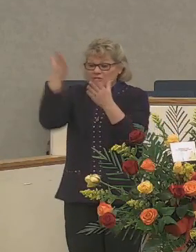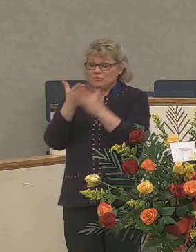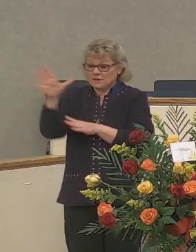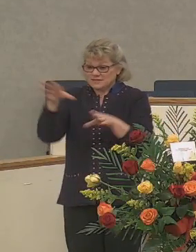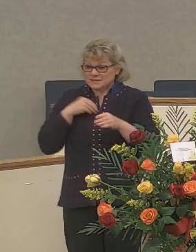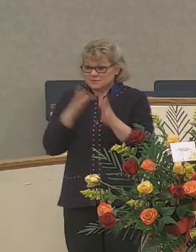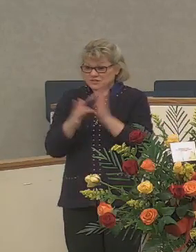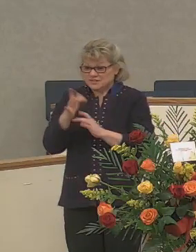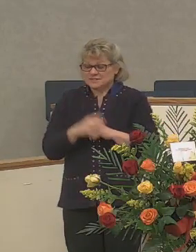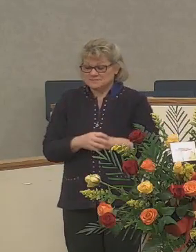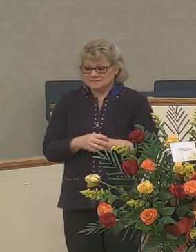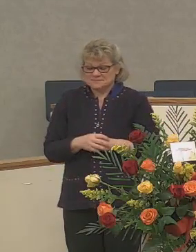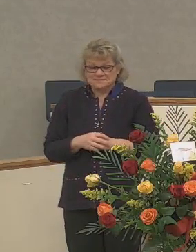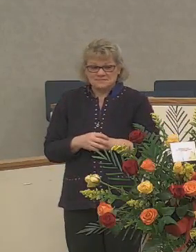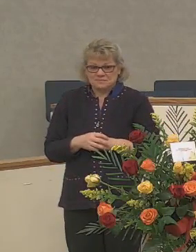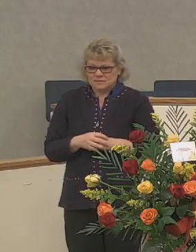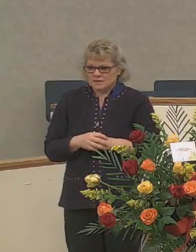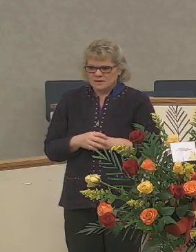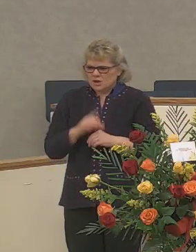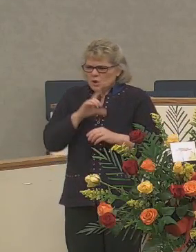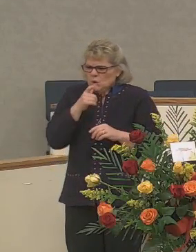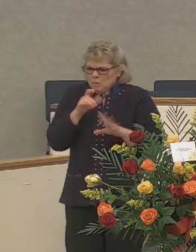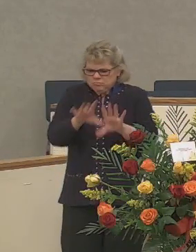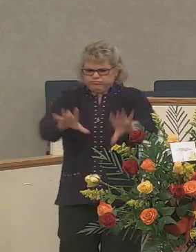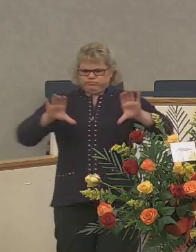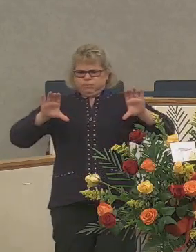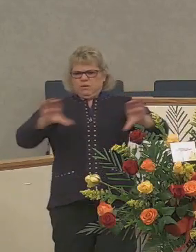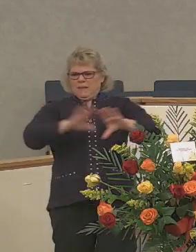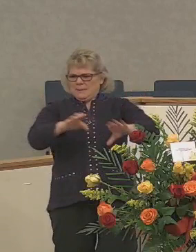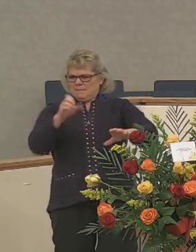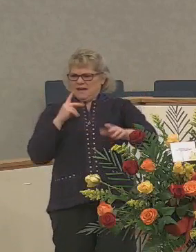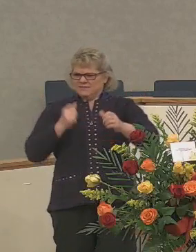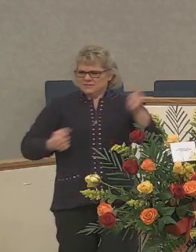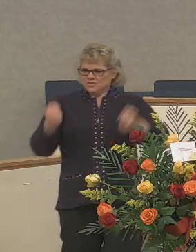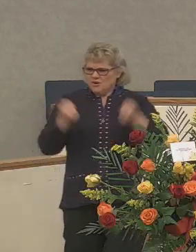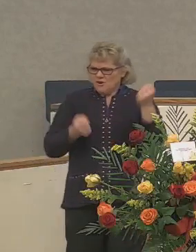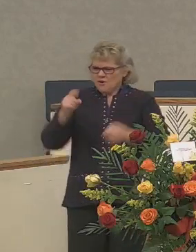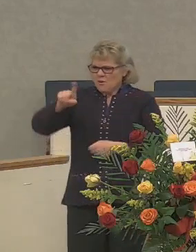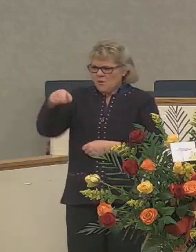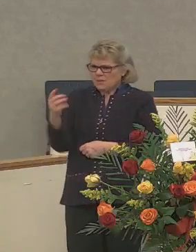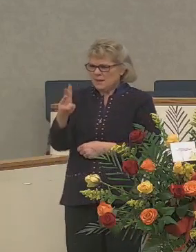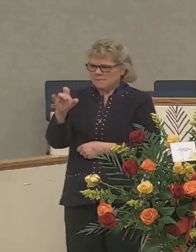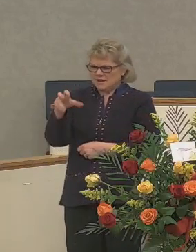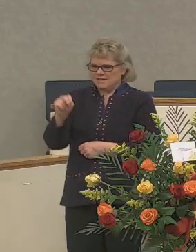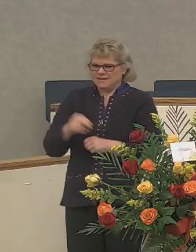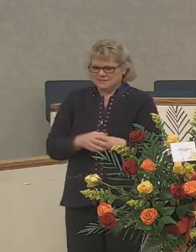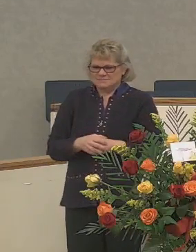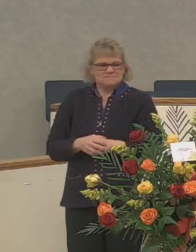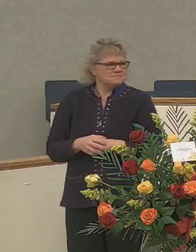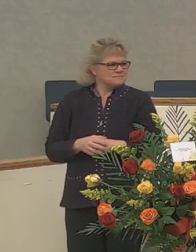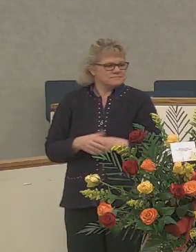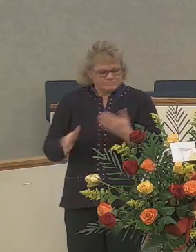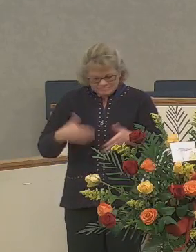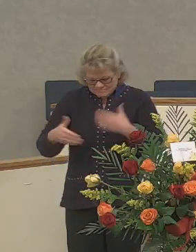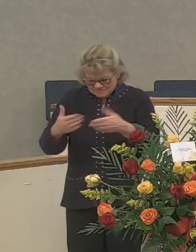me," said Jesus. Nobody does that. But Marion, you know how unique he is. Let me hurry